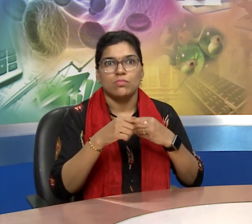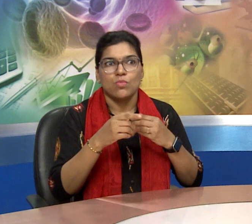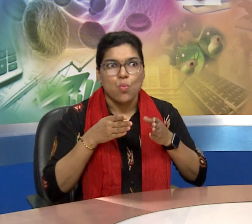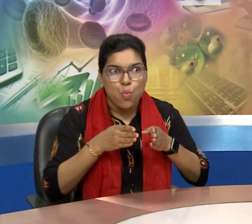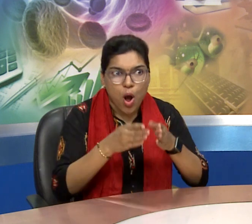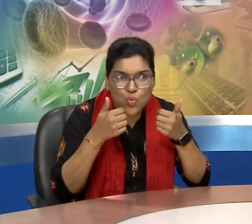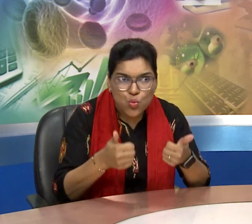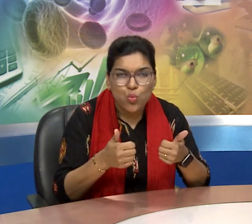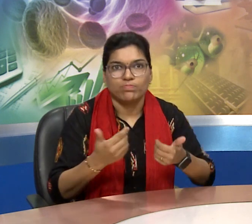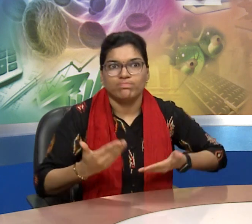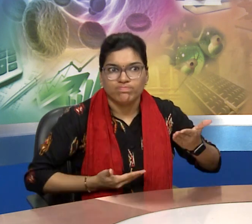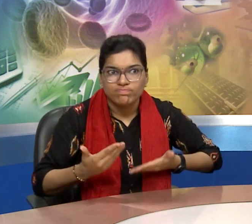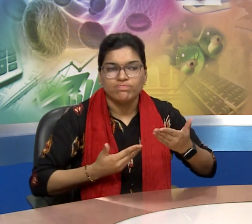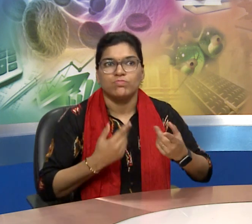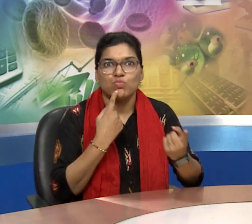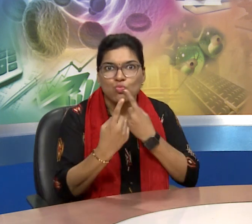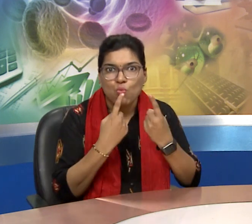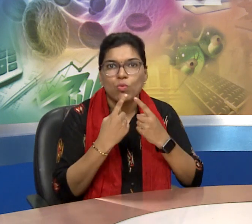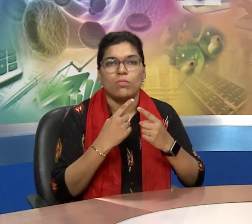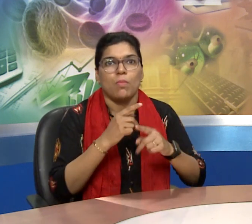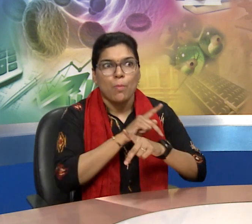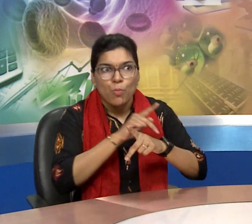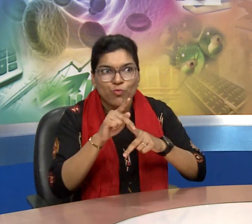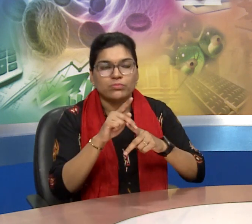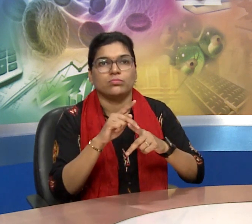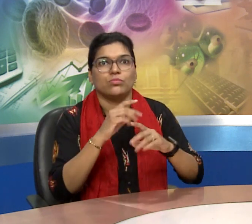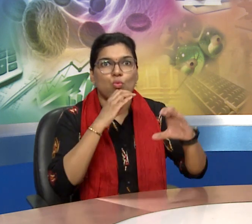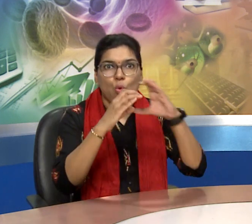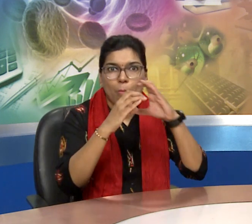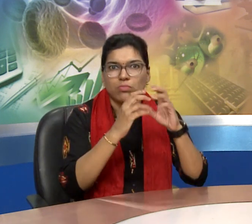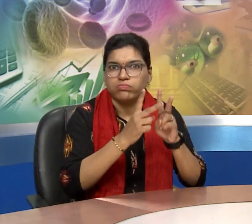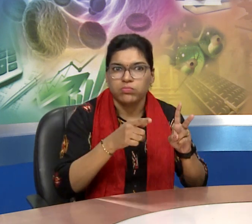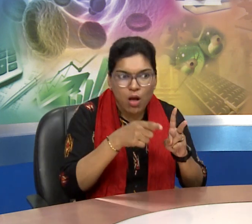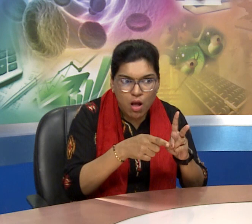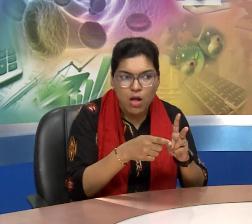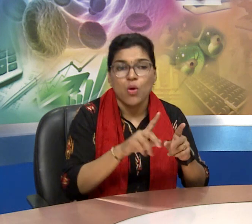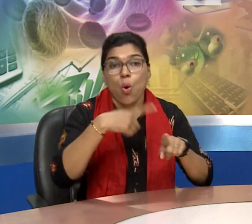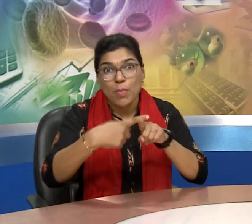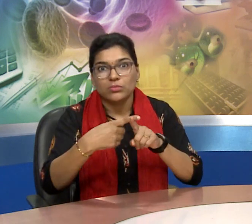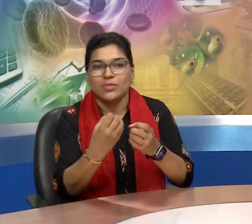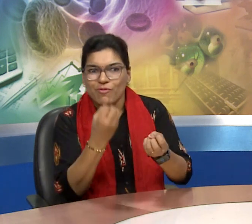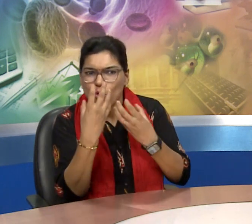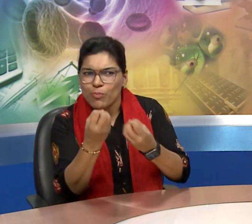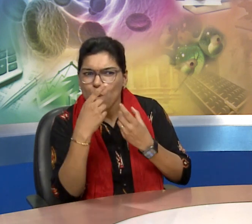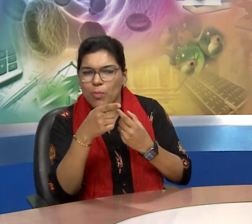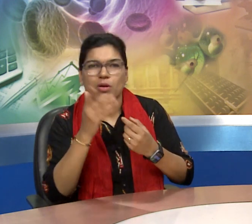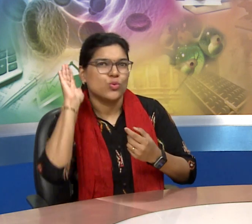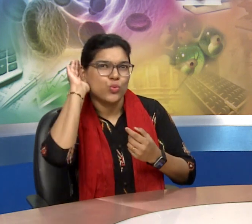education, information recreation, and aesthetic appreciation